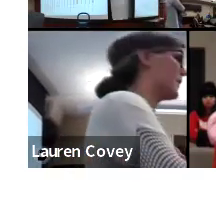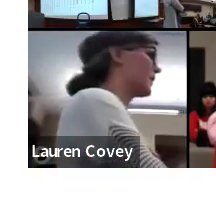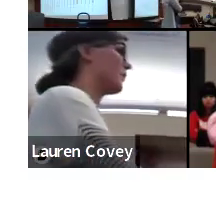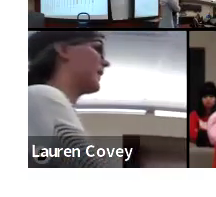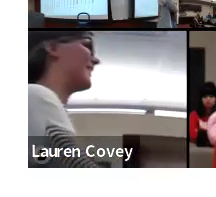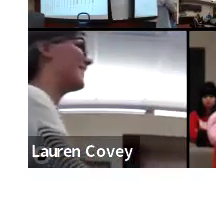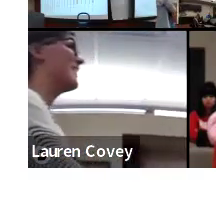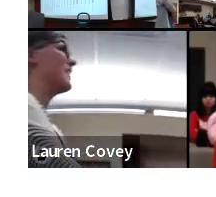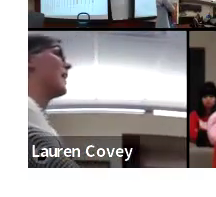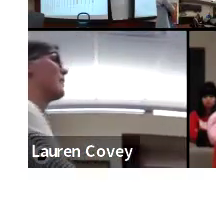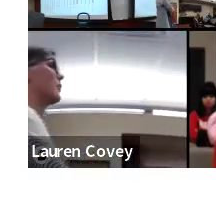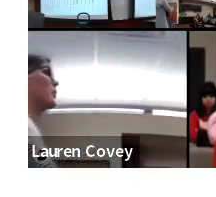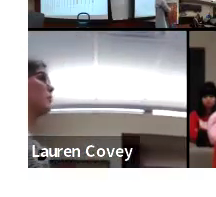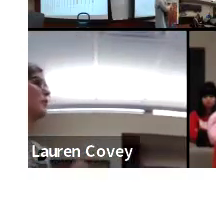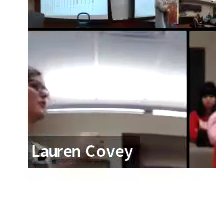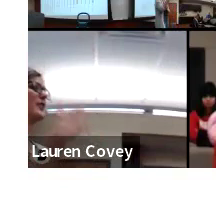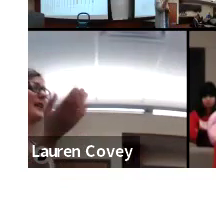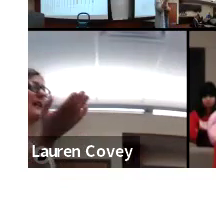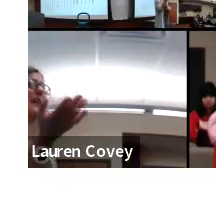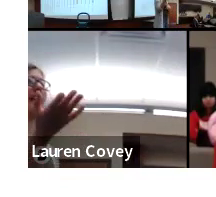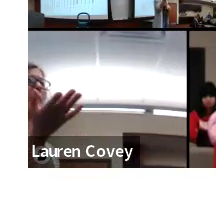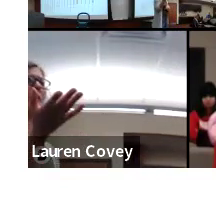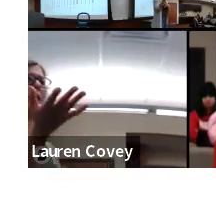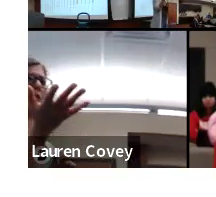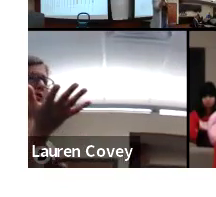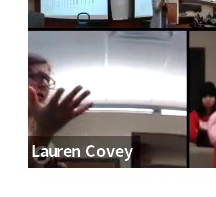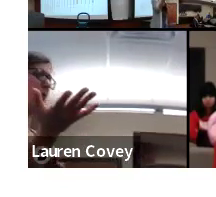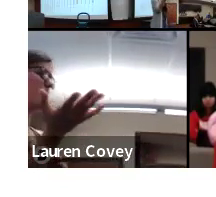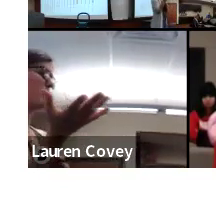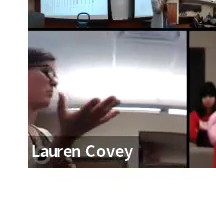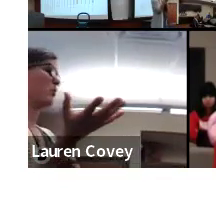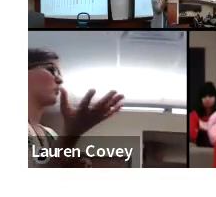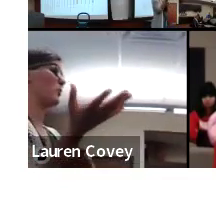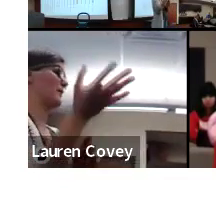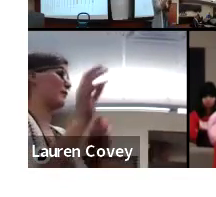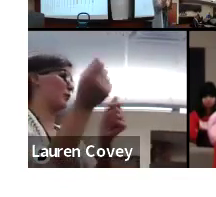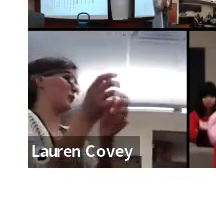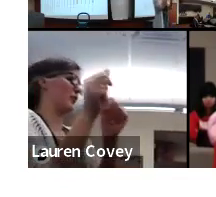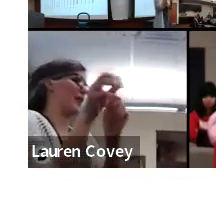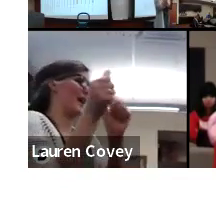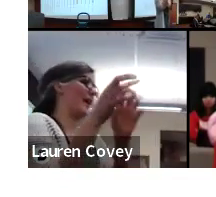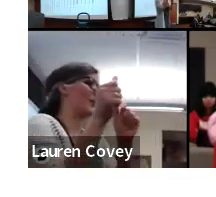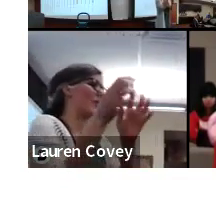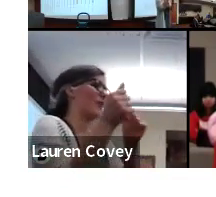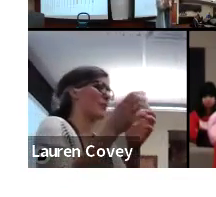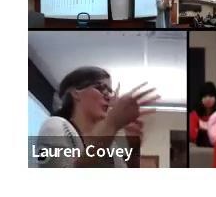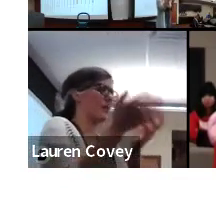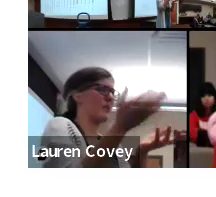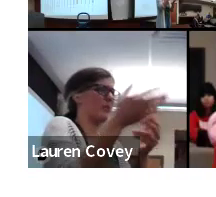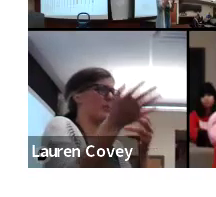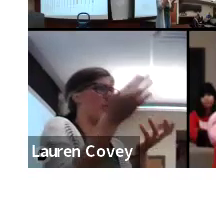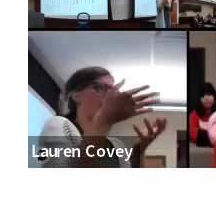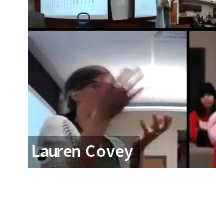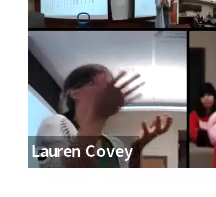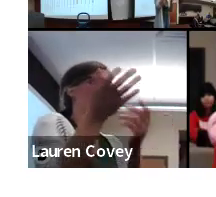that it's really the critical period for second language acquisition is much more difficult to sort of get a handle on, right? Because